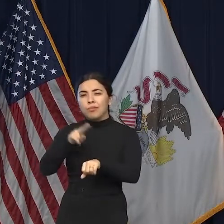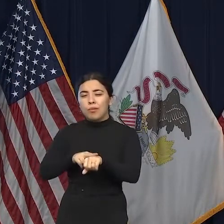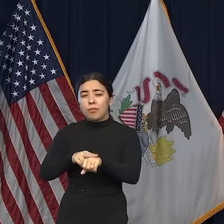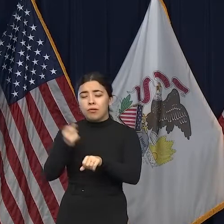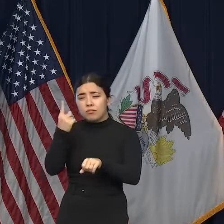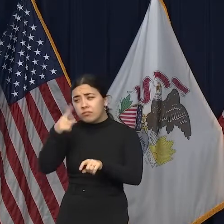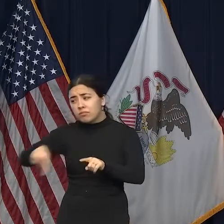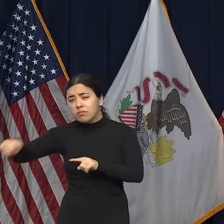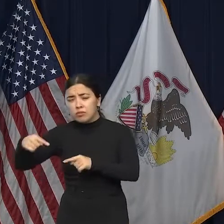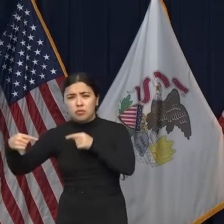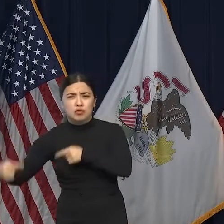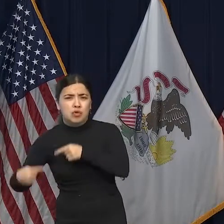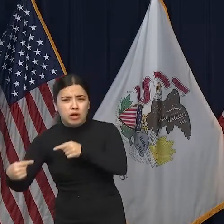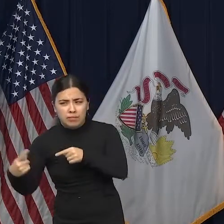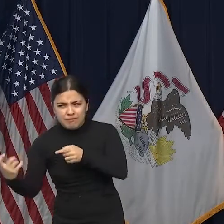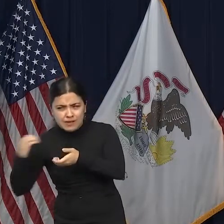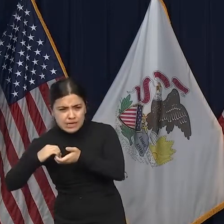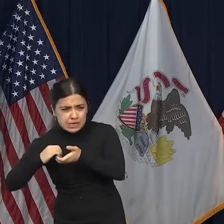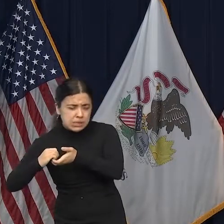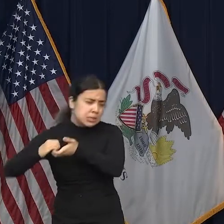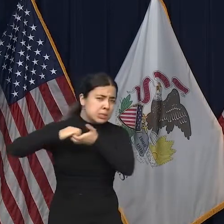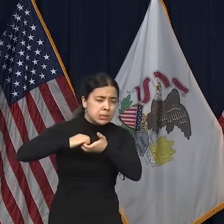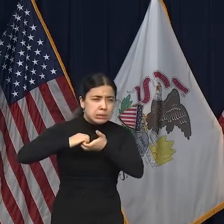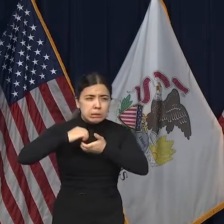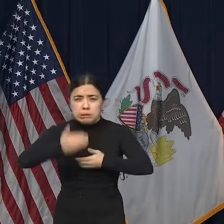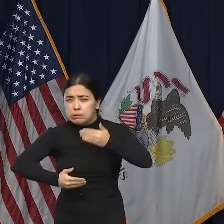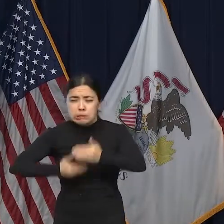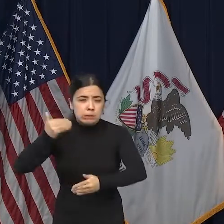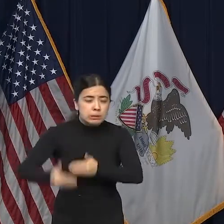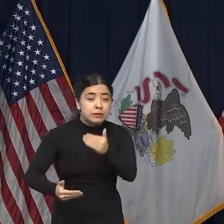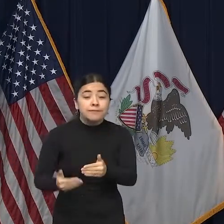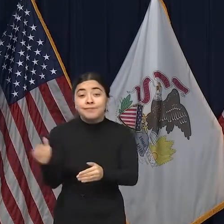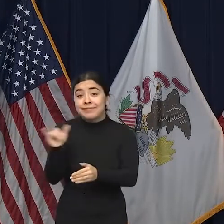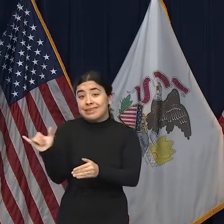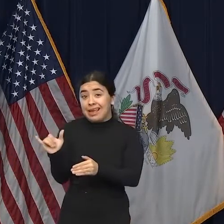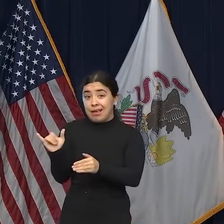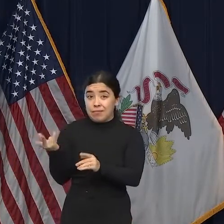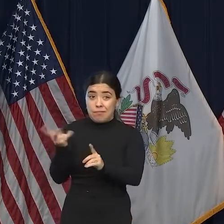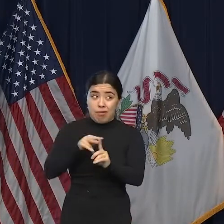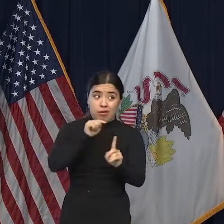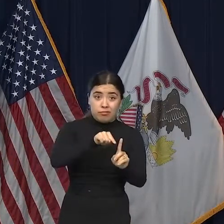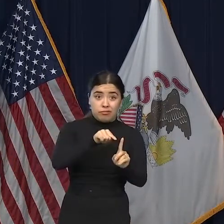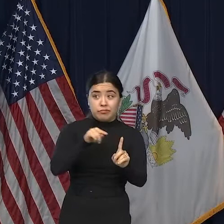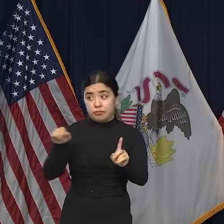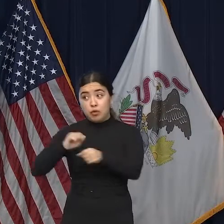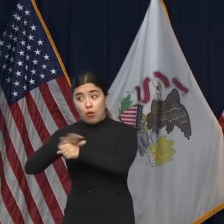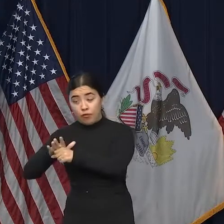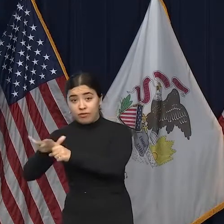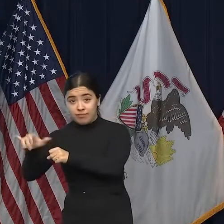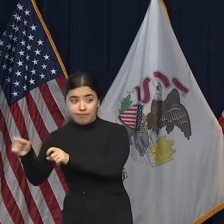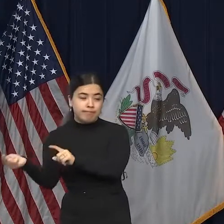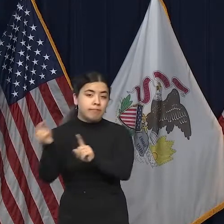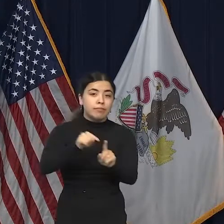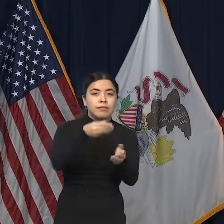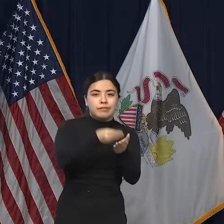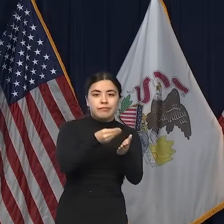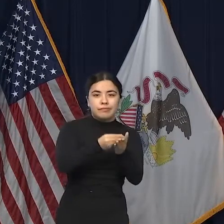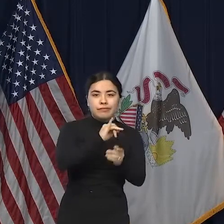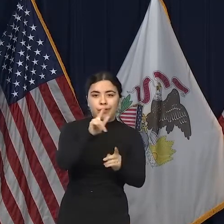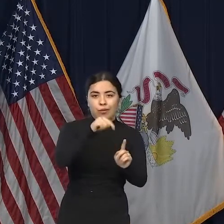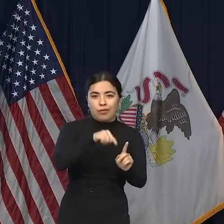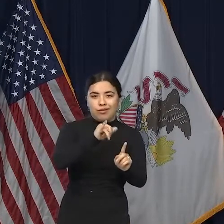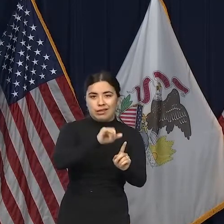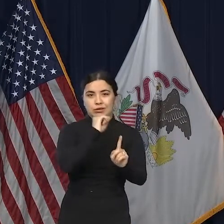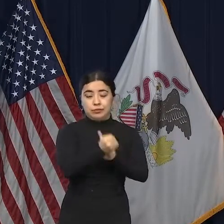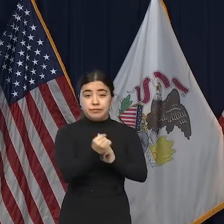to get that done. The same can be said for our state's fiscal situation. For decades before I became